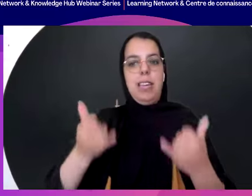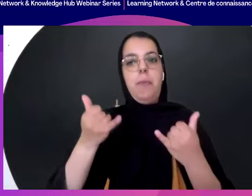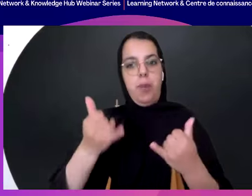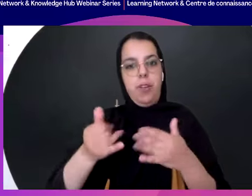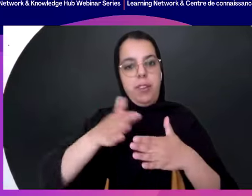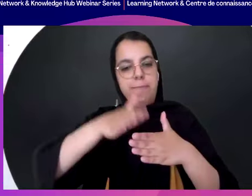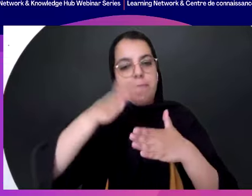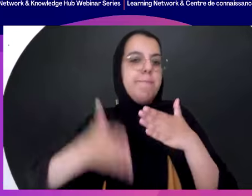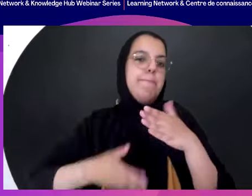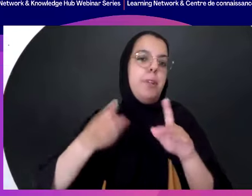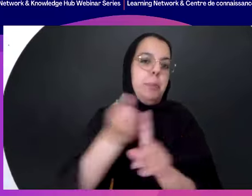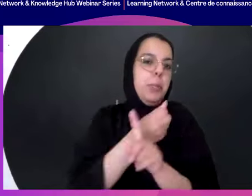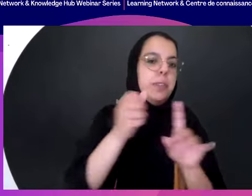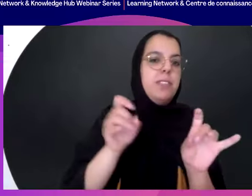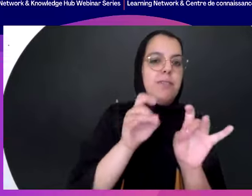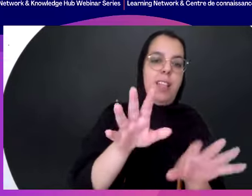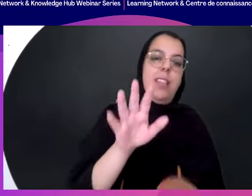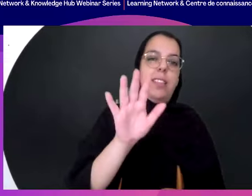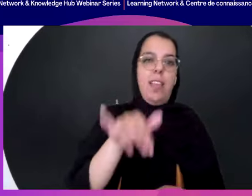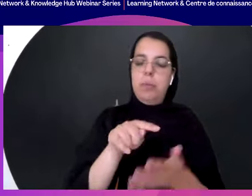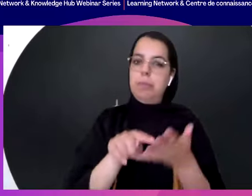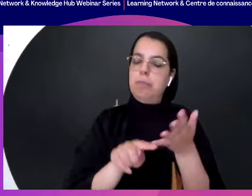some communities. They described just